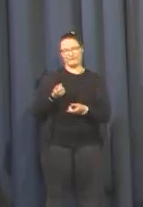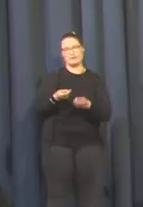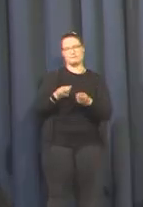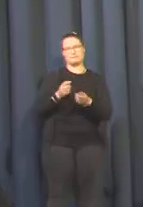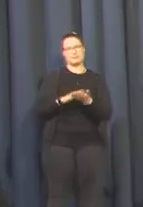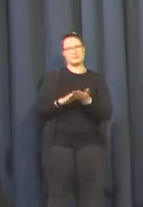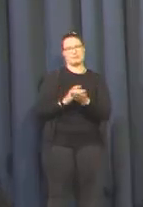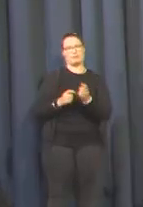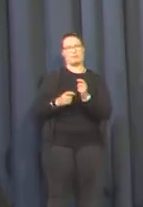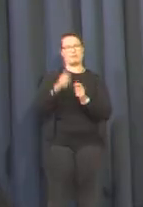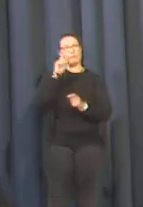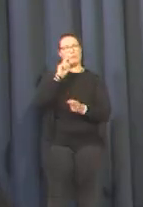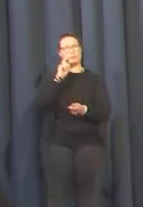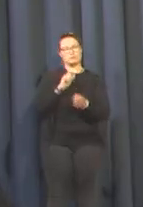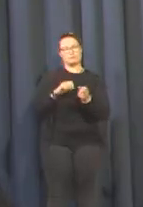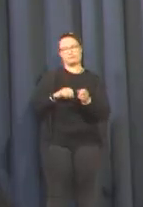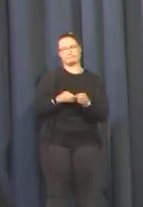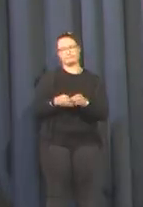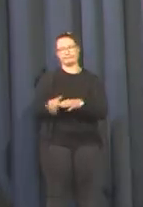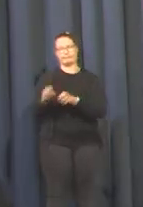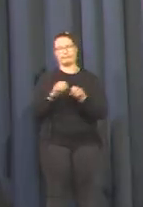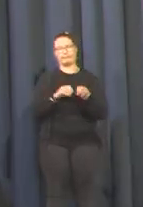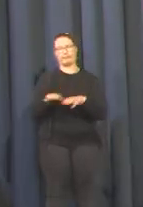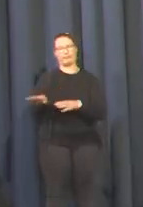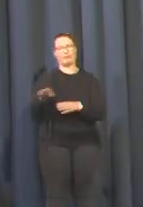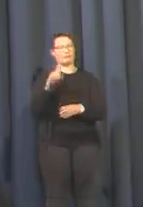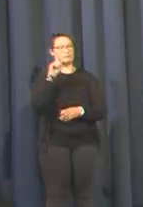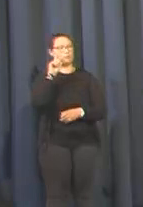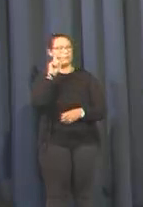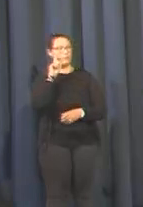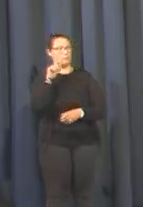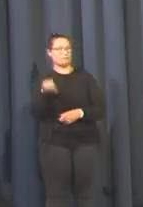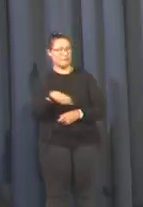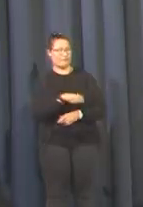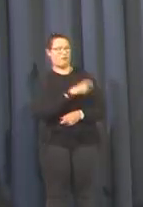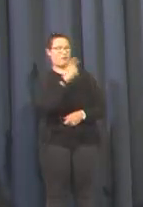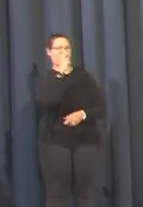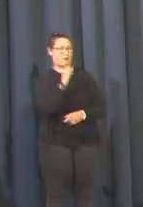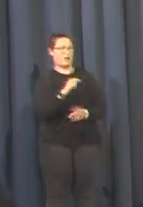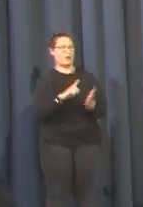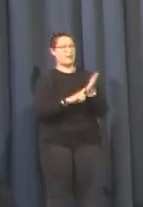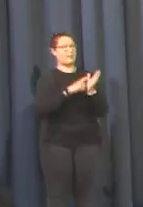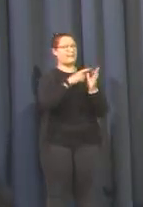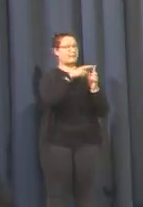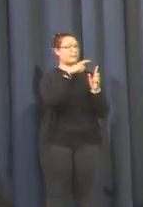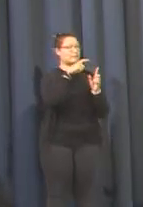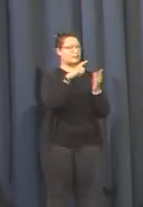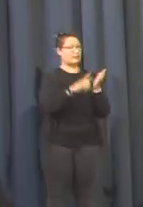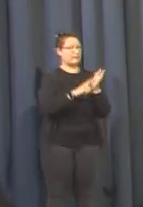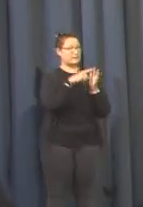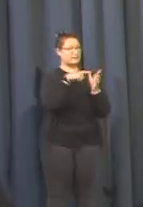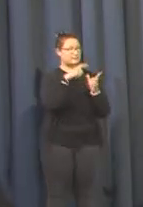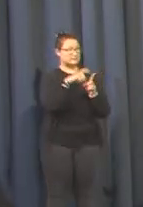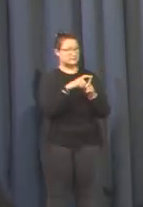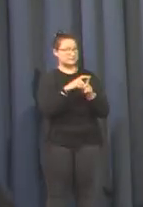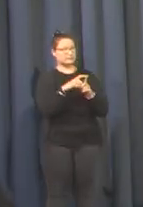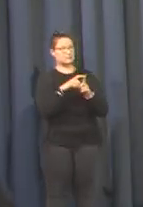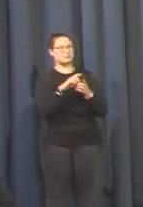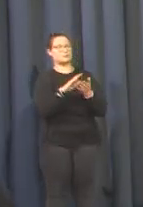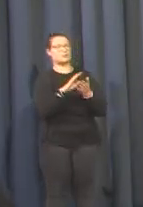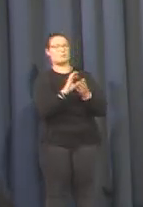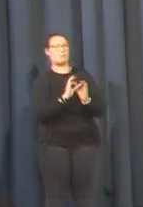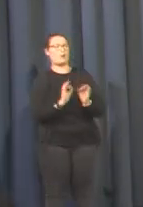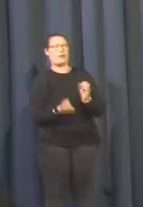mean that any lead-containing water from the river wouldn't make it to any consumers, wouldn't make it to your